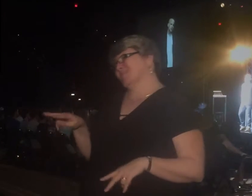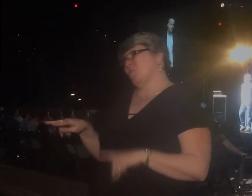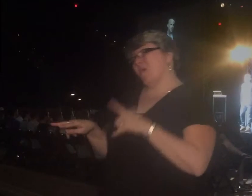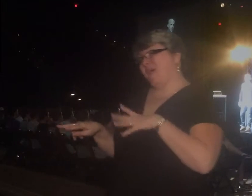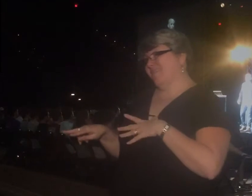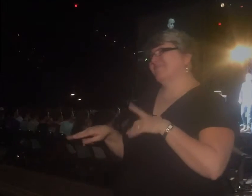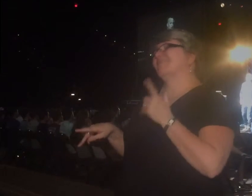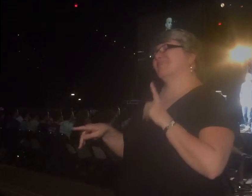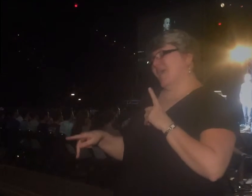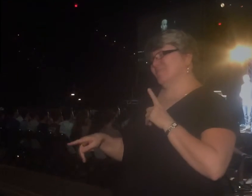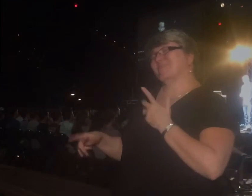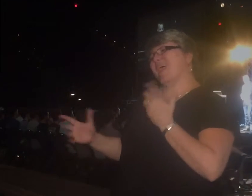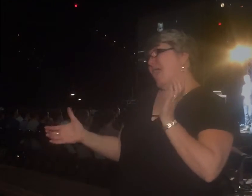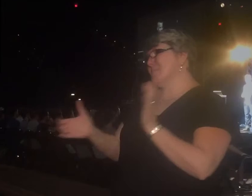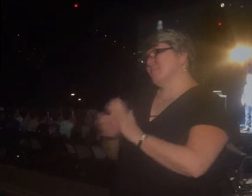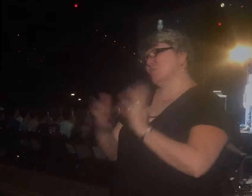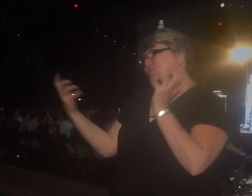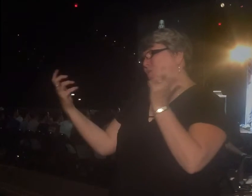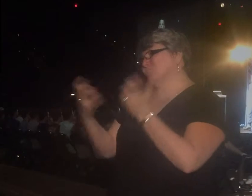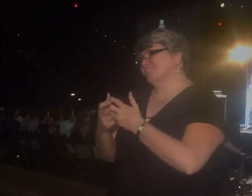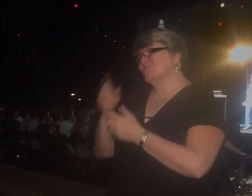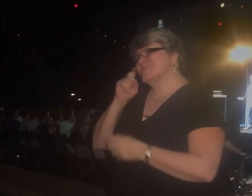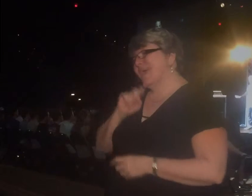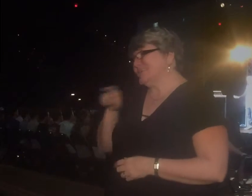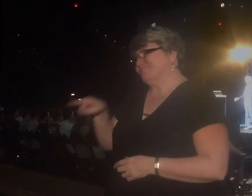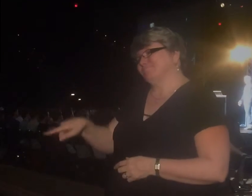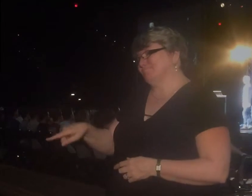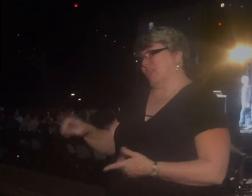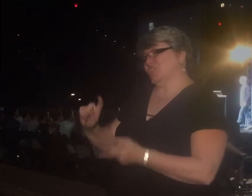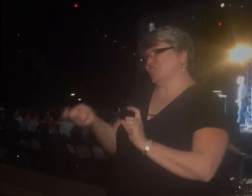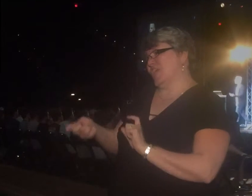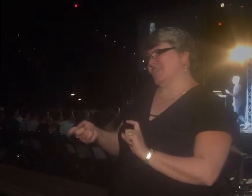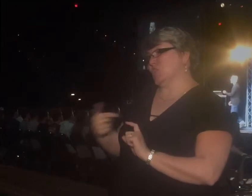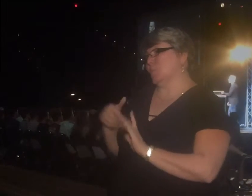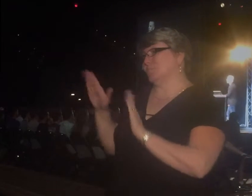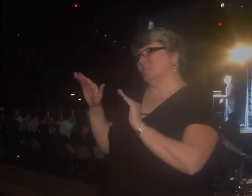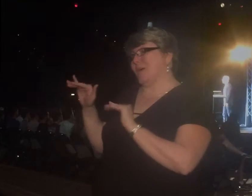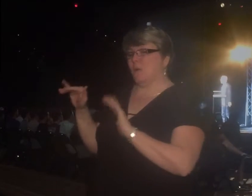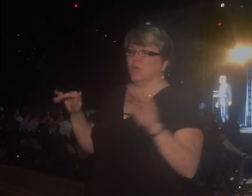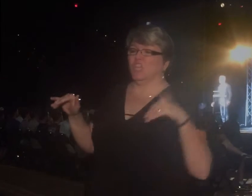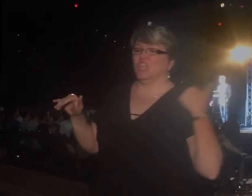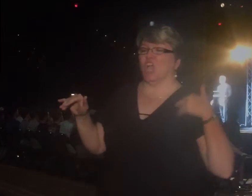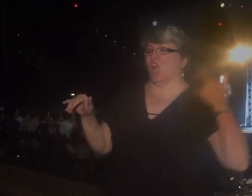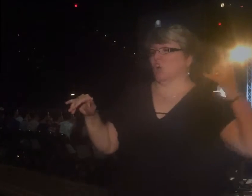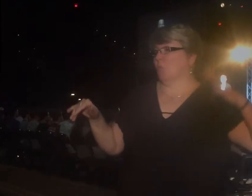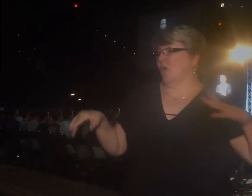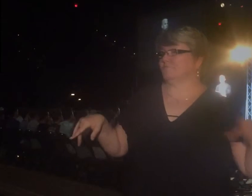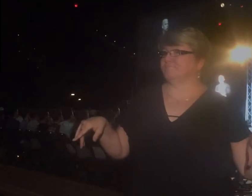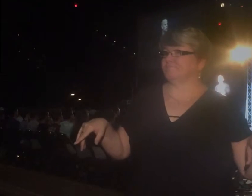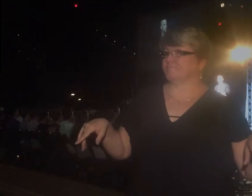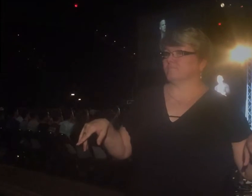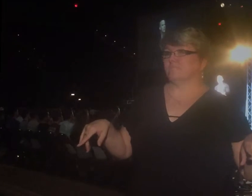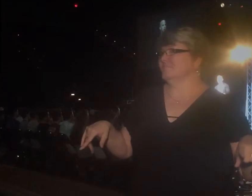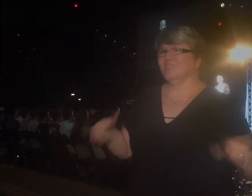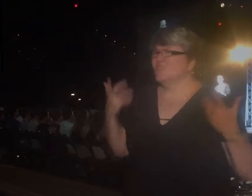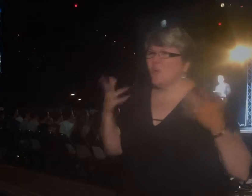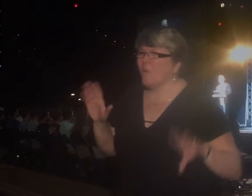You're going to be married to someone that goes, well, I married you for sexual compatibility and it looks like that changed, so I'm going to go for a younger